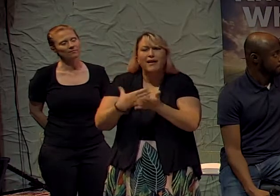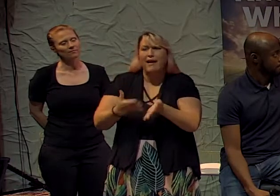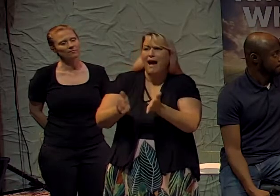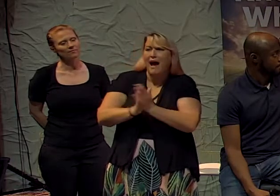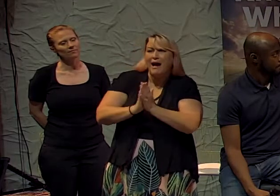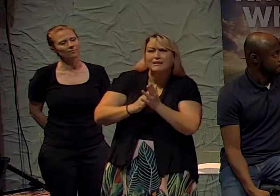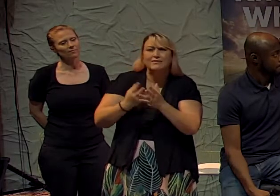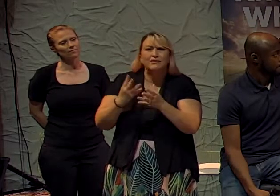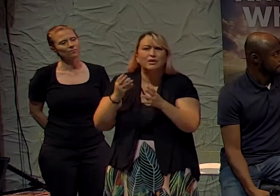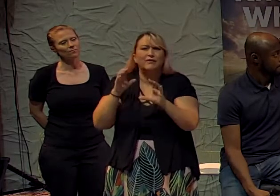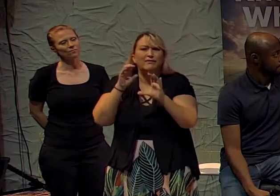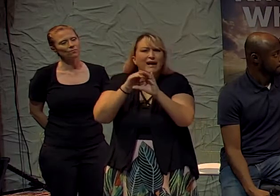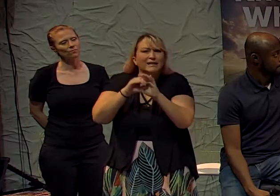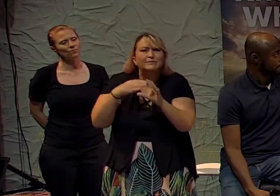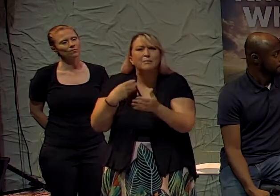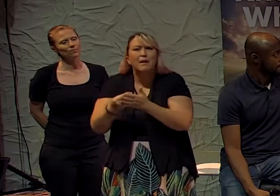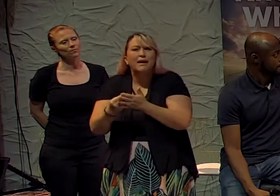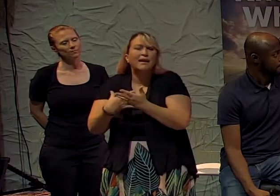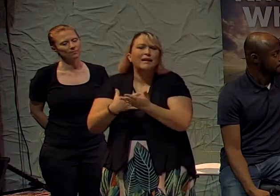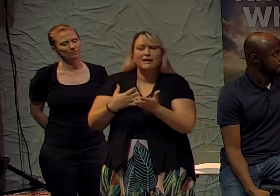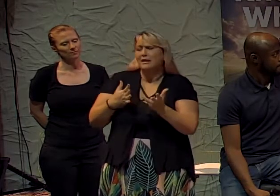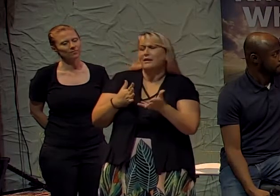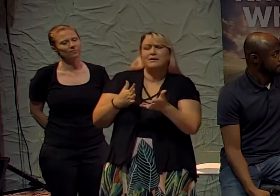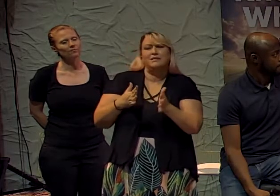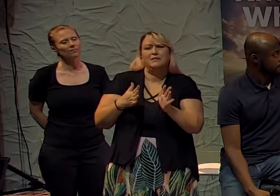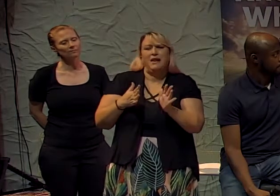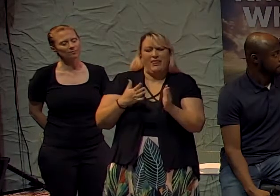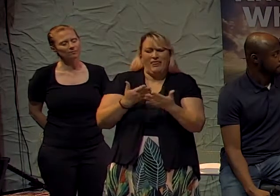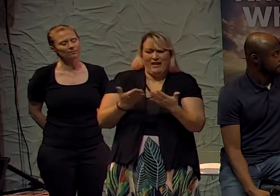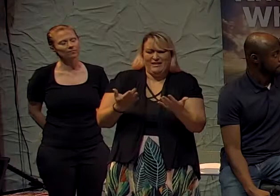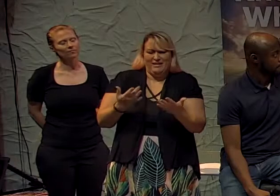investment money and do things that I didn't think that we could,